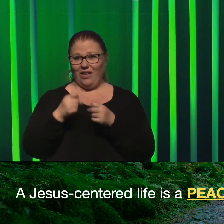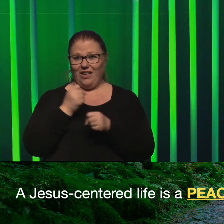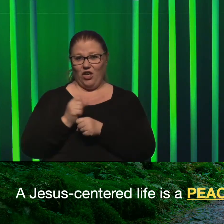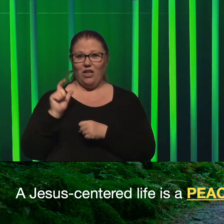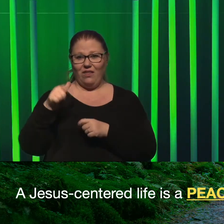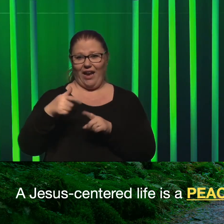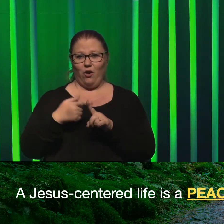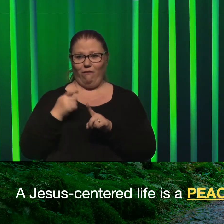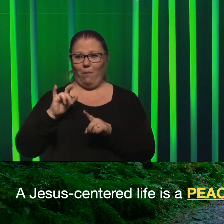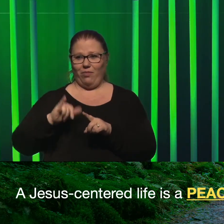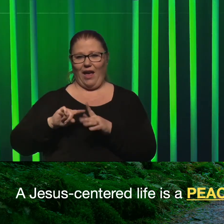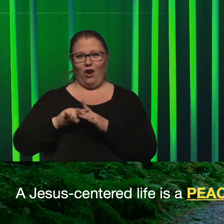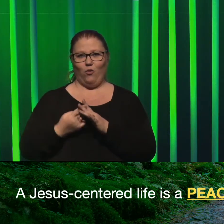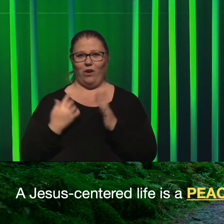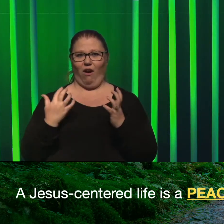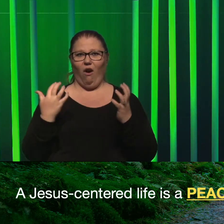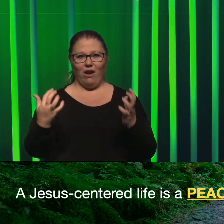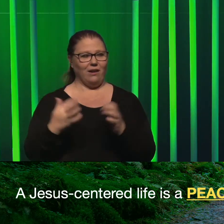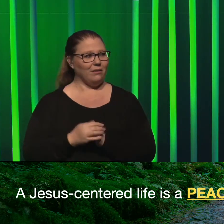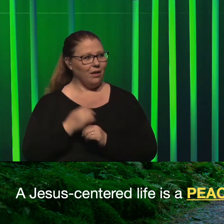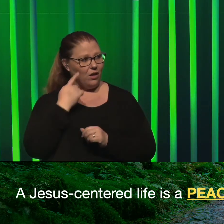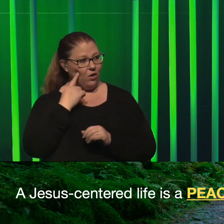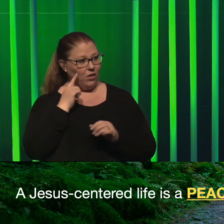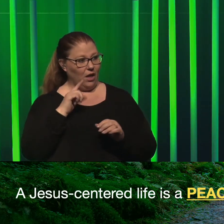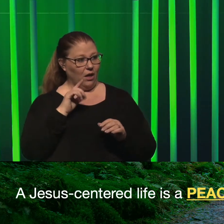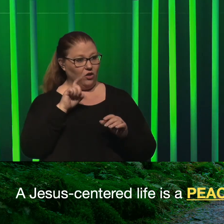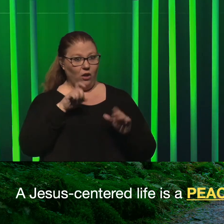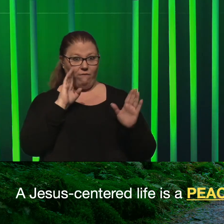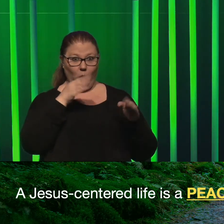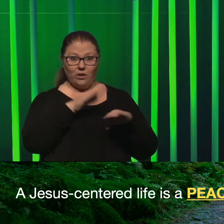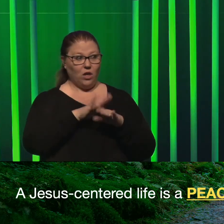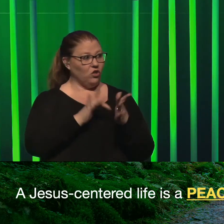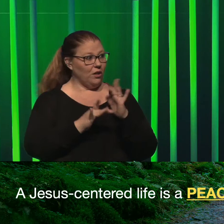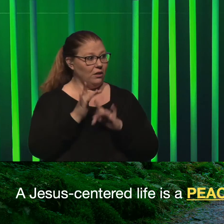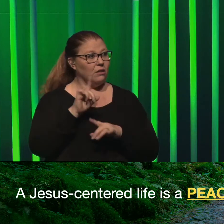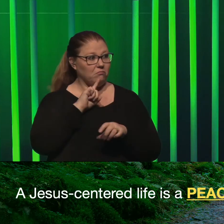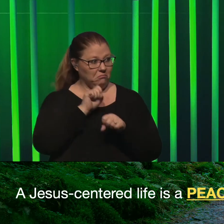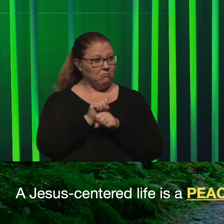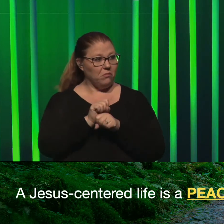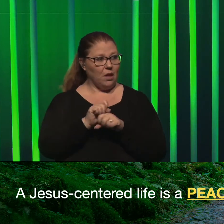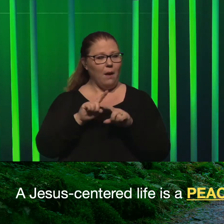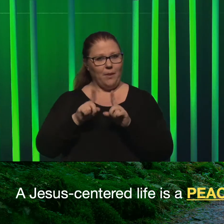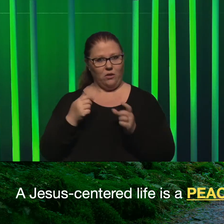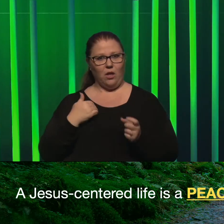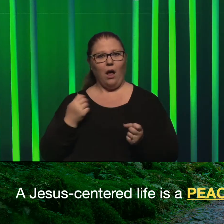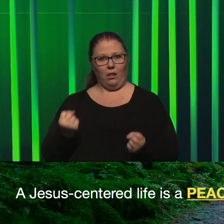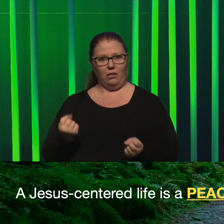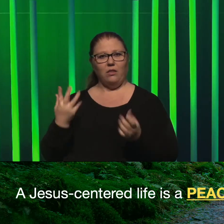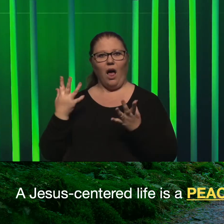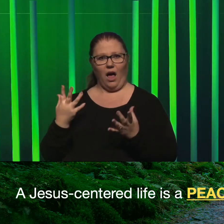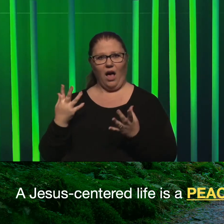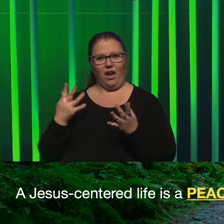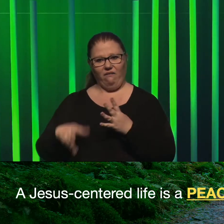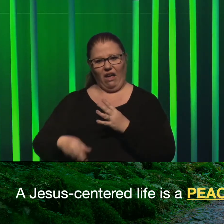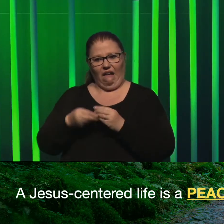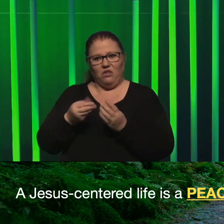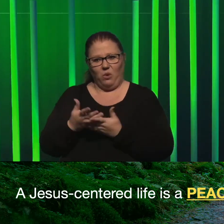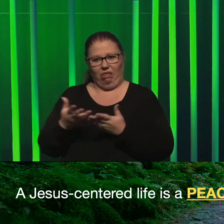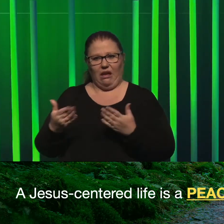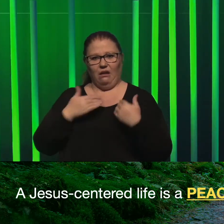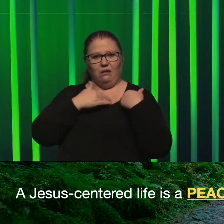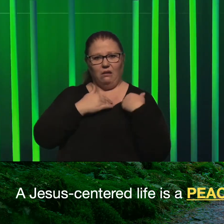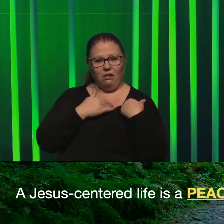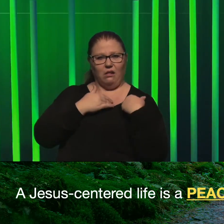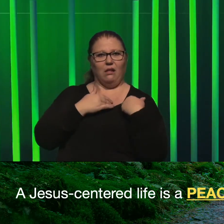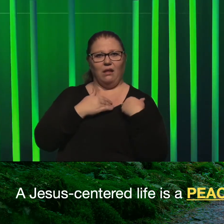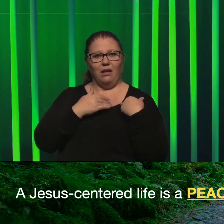audience. Do I think our life should be centered on Jesus? Absolutely. I just think there's become a lot of baggage that comes with that. And we make